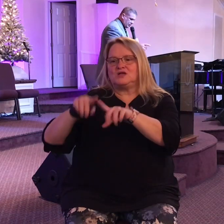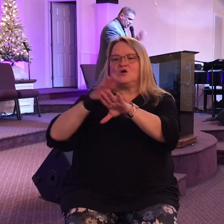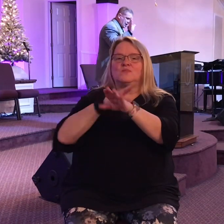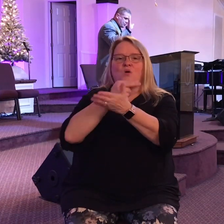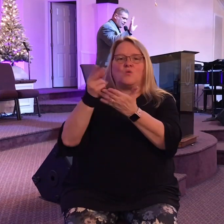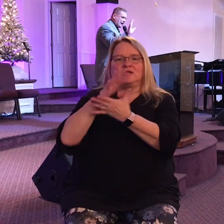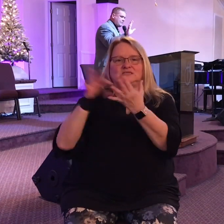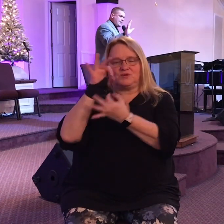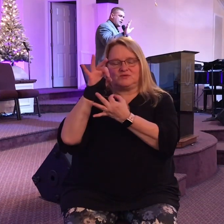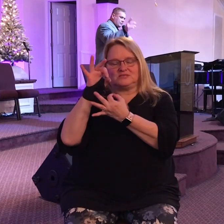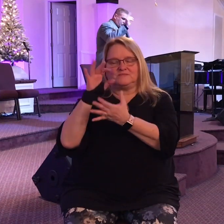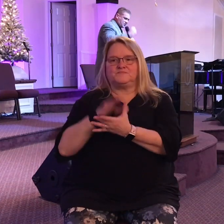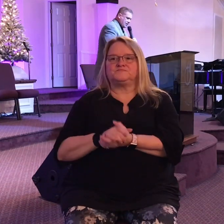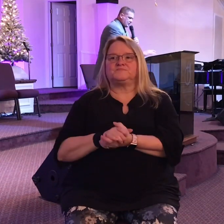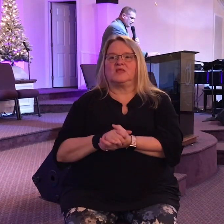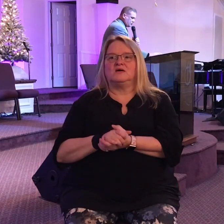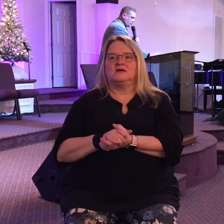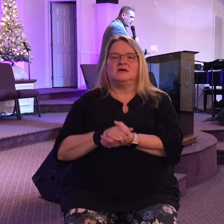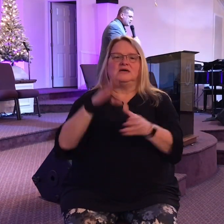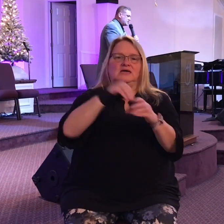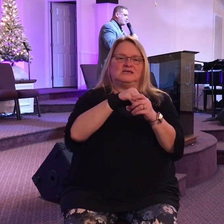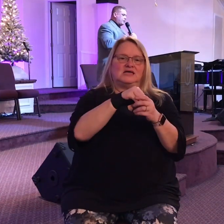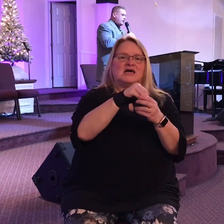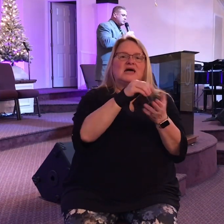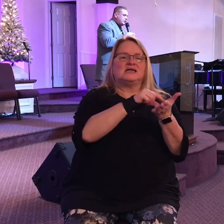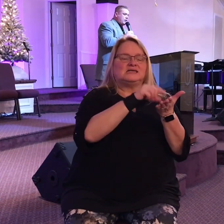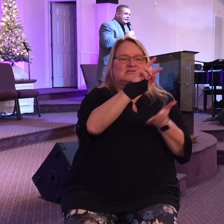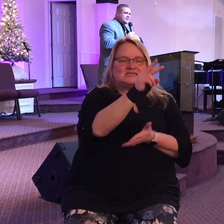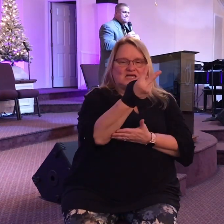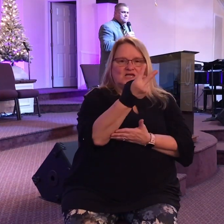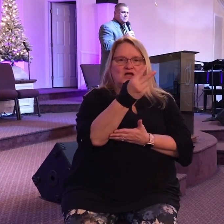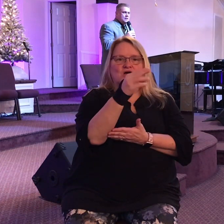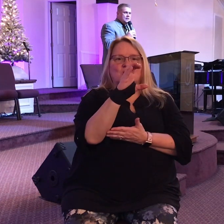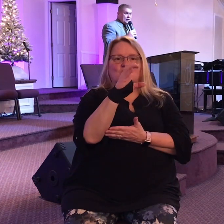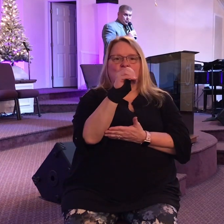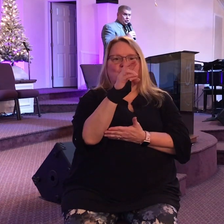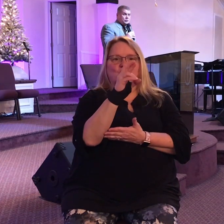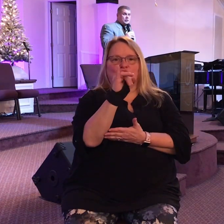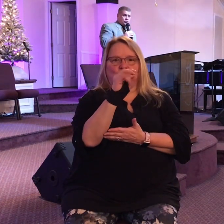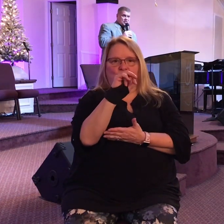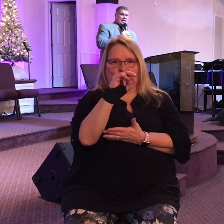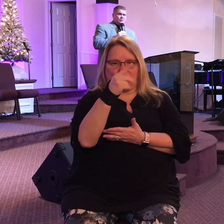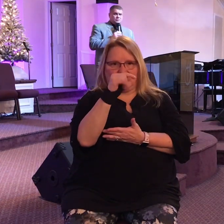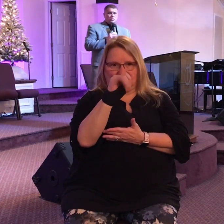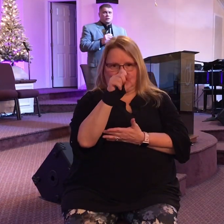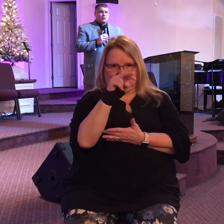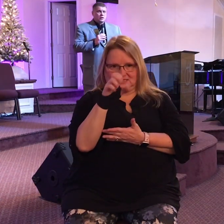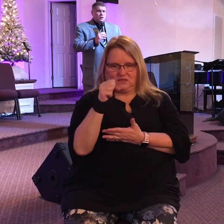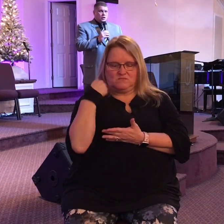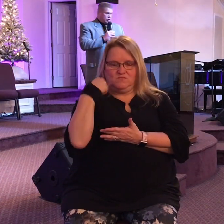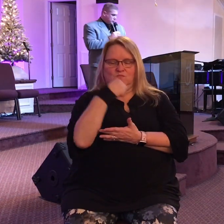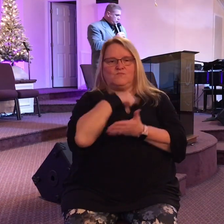2 Corinthians chapter 5, verses 17 through 20. It says, therefore, if anyone's in Christ, that's you, if you're saved this